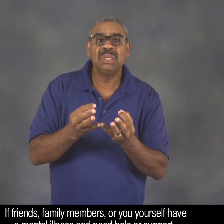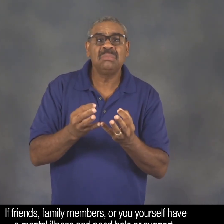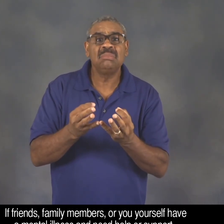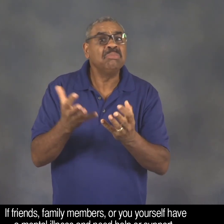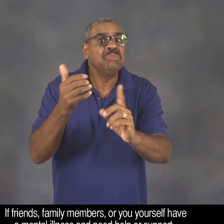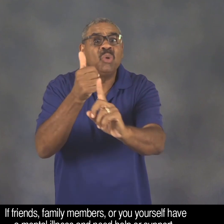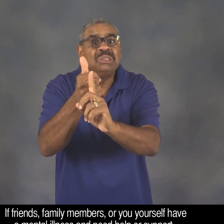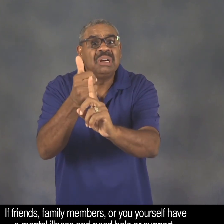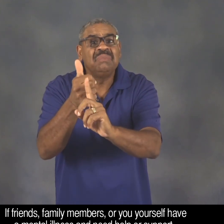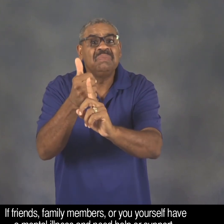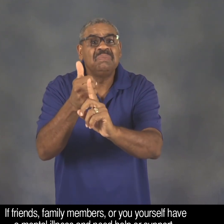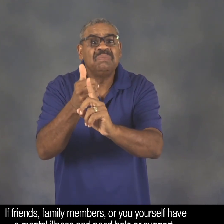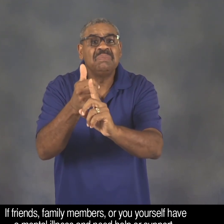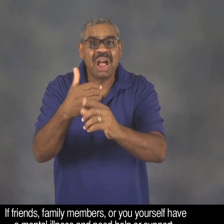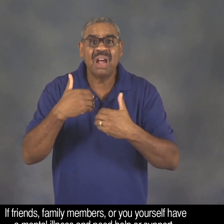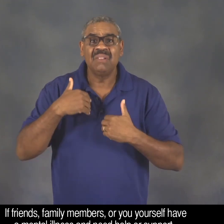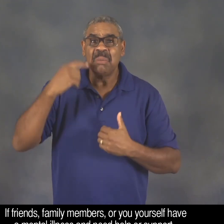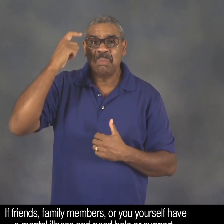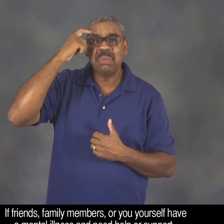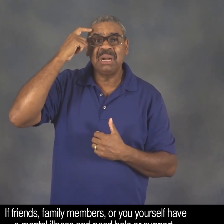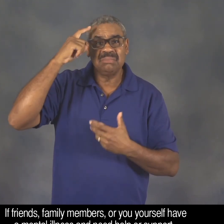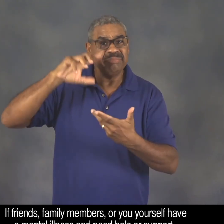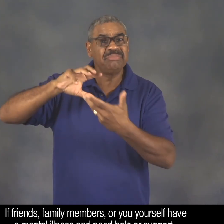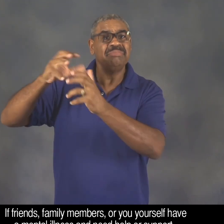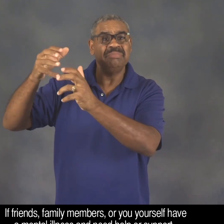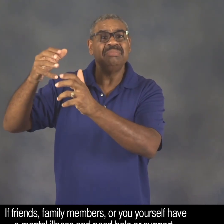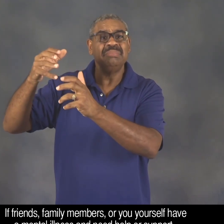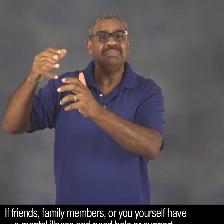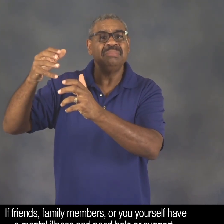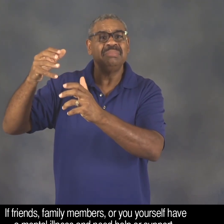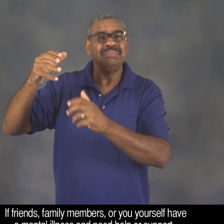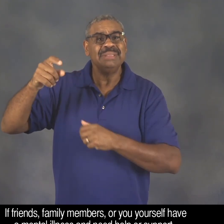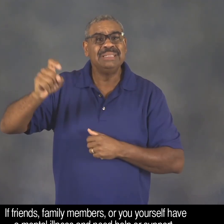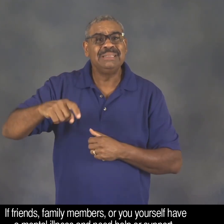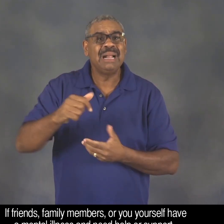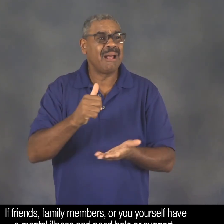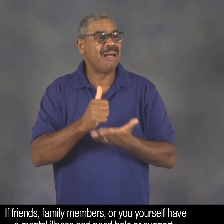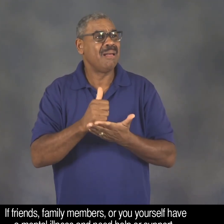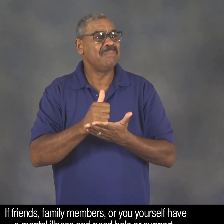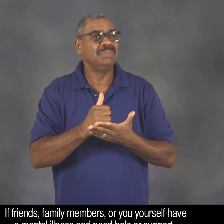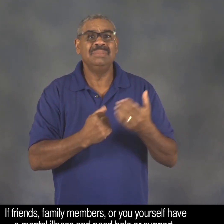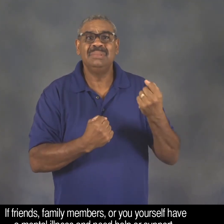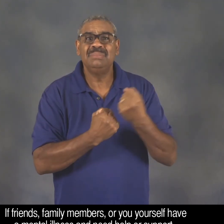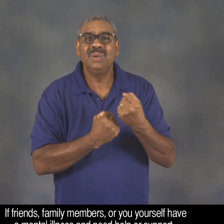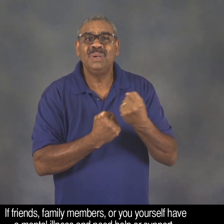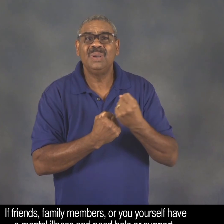If friends, family members, or you yourself have a mental illness and need help or